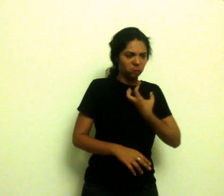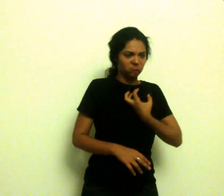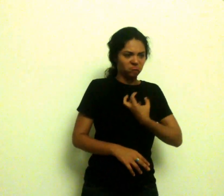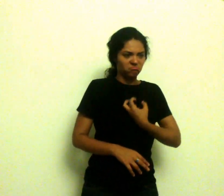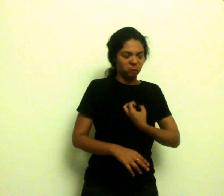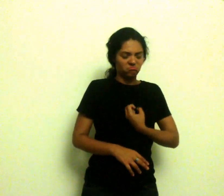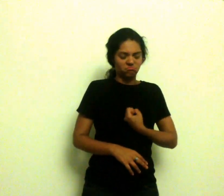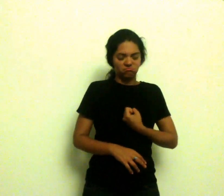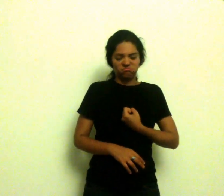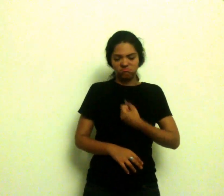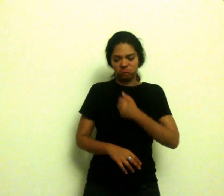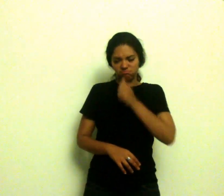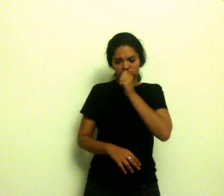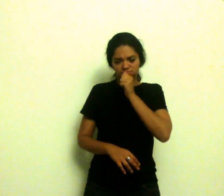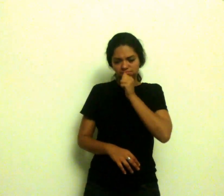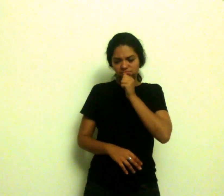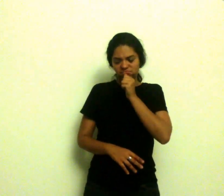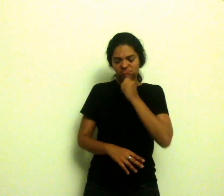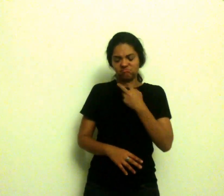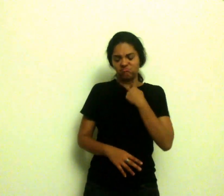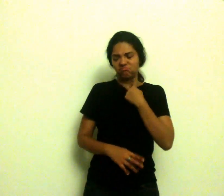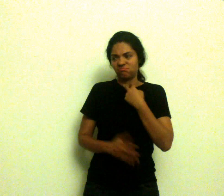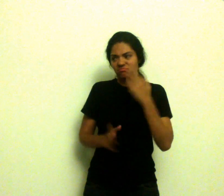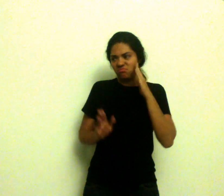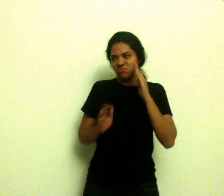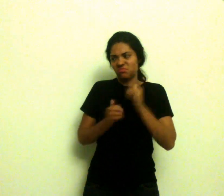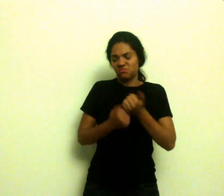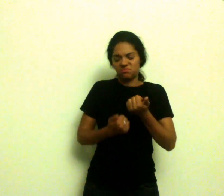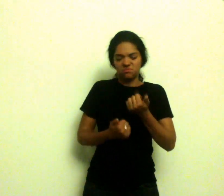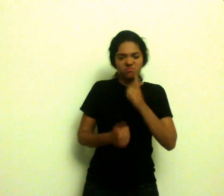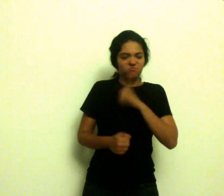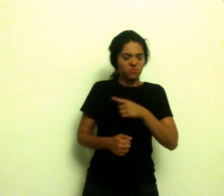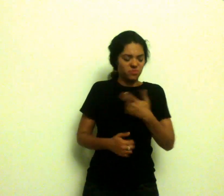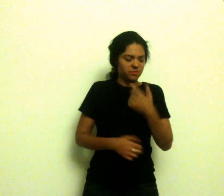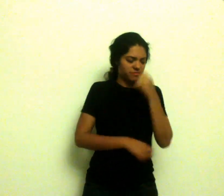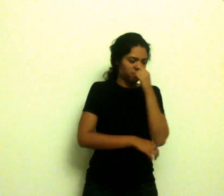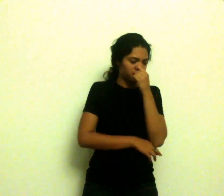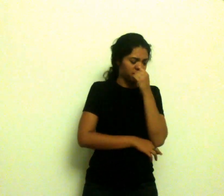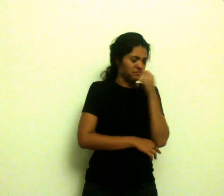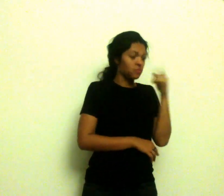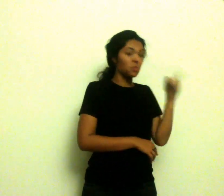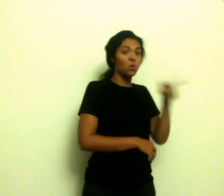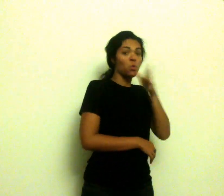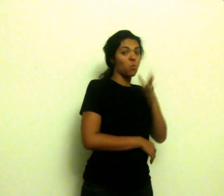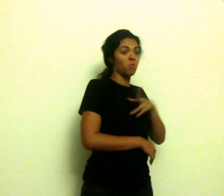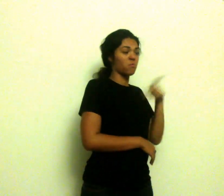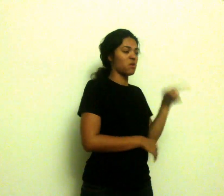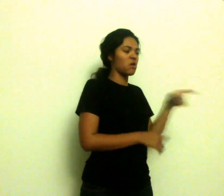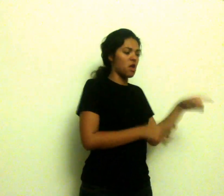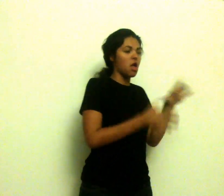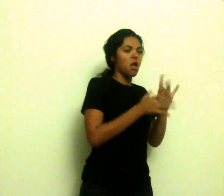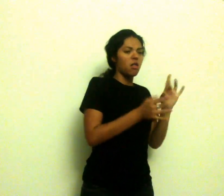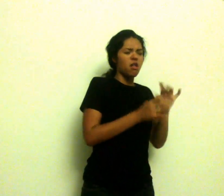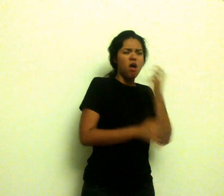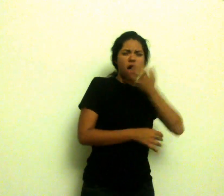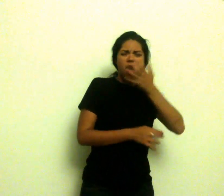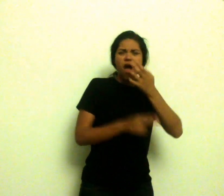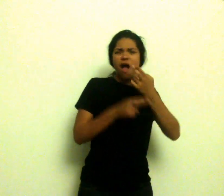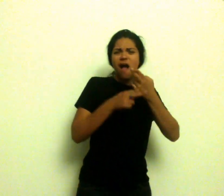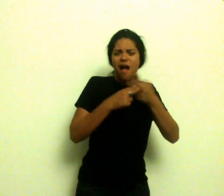respond. A few minutes later, he said, I made an even bigger mistake and commented on the deliciousness of the eggs.